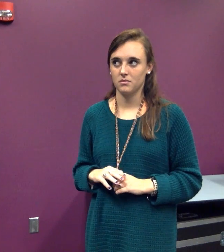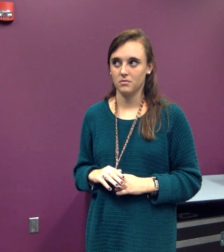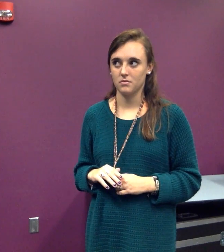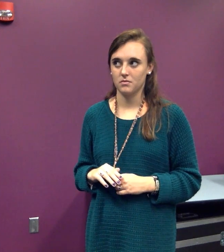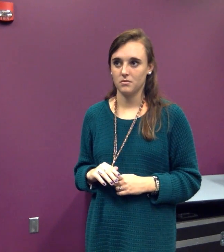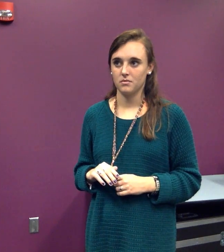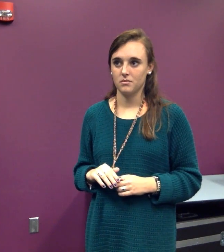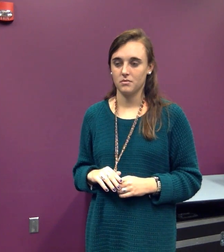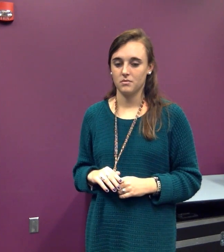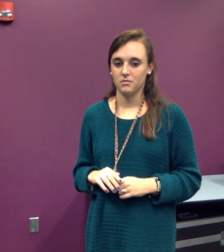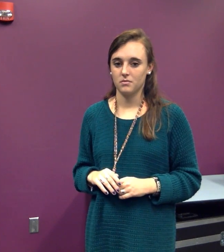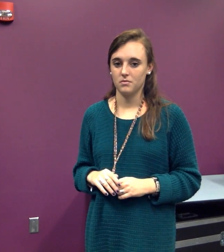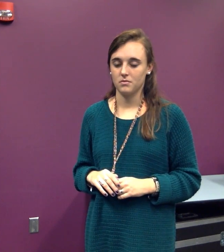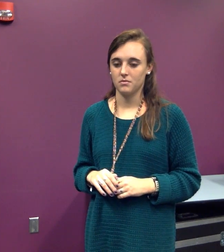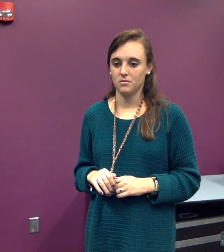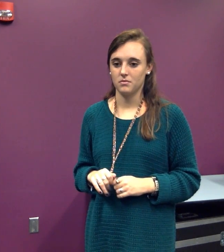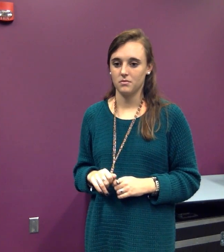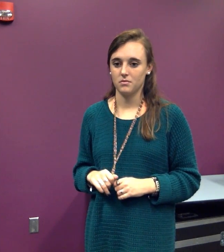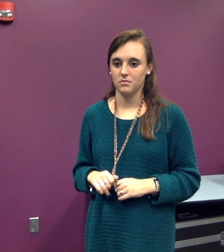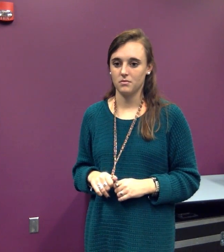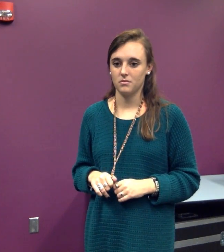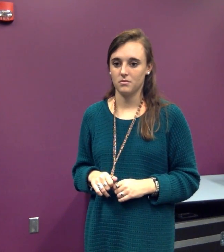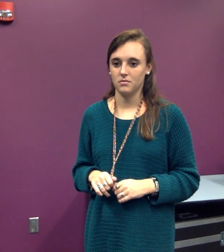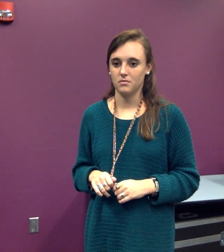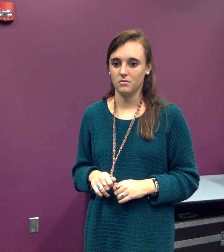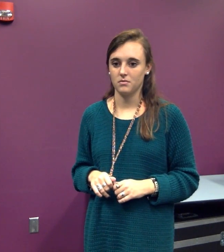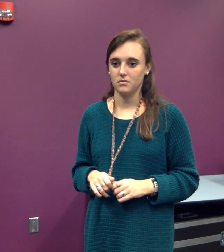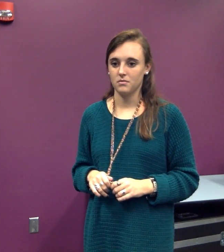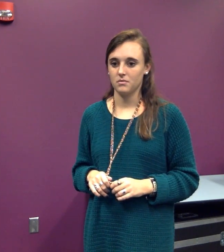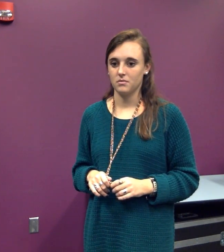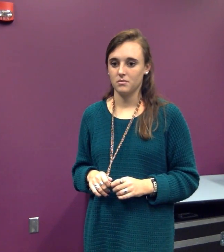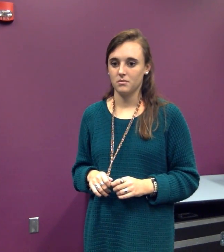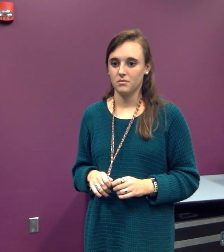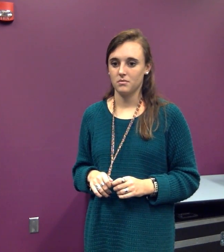triangle here into that dot, thank you, this goes up.